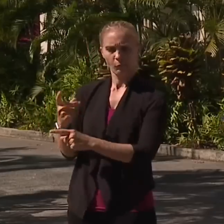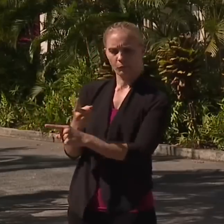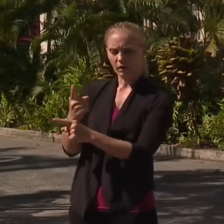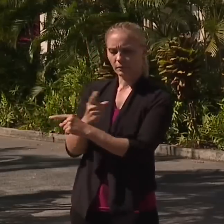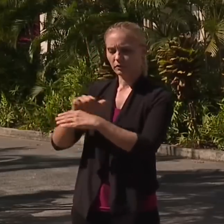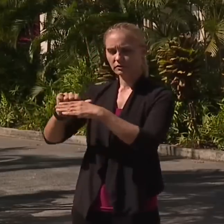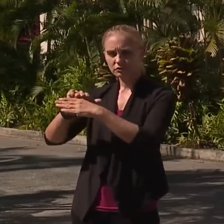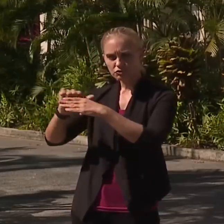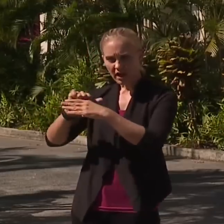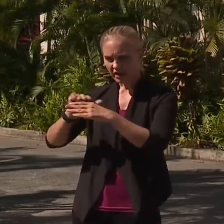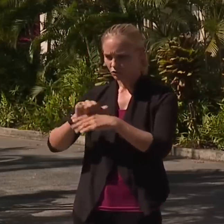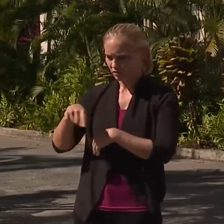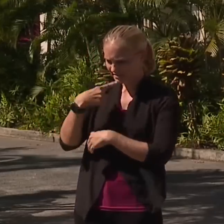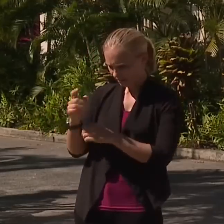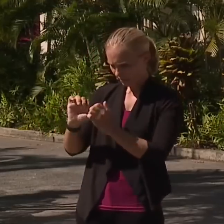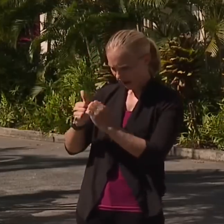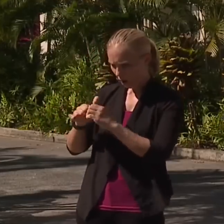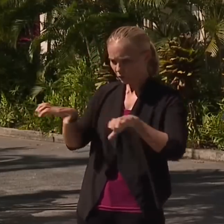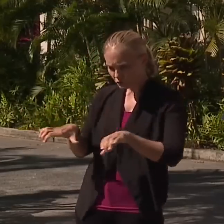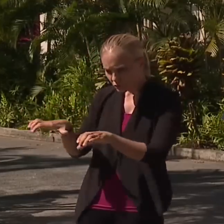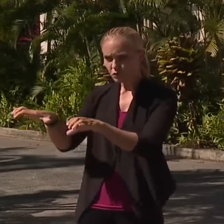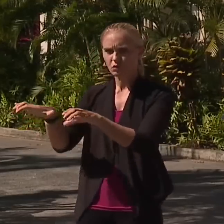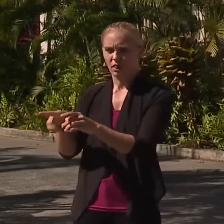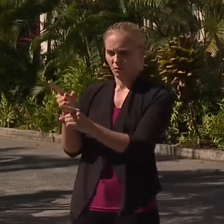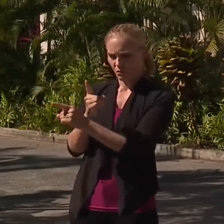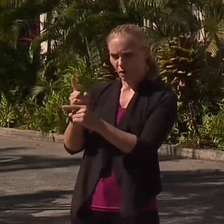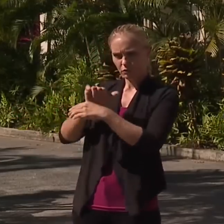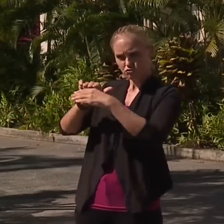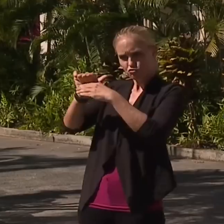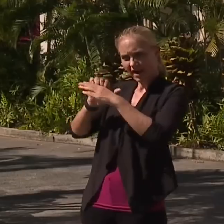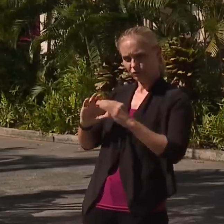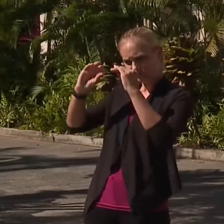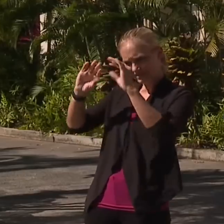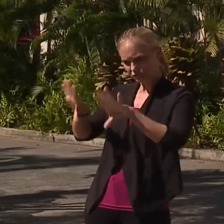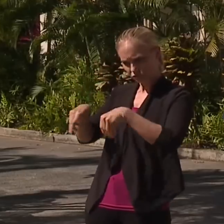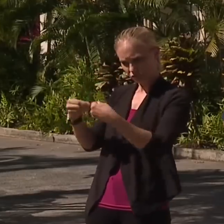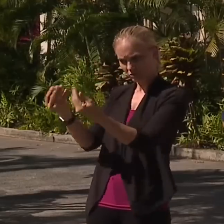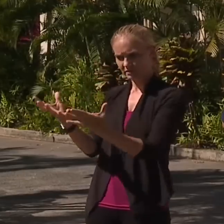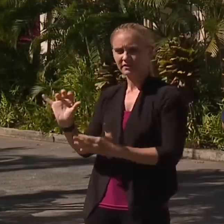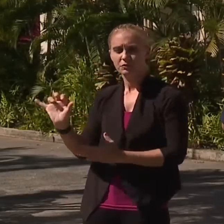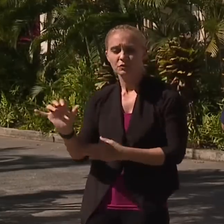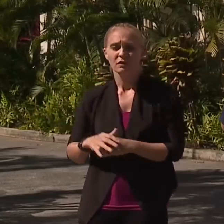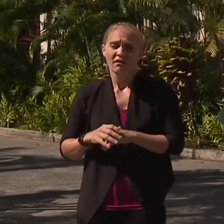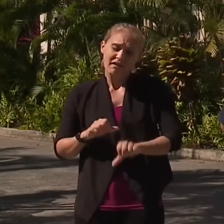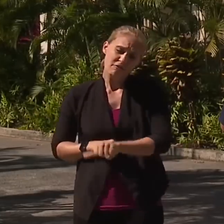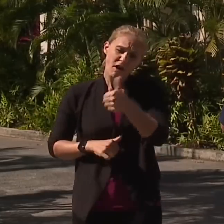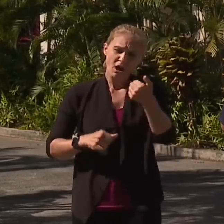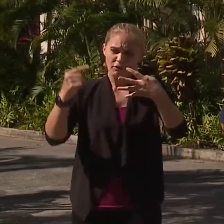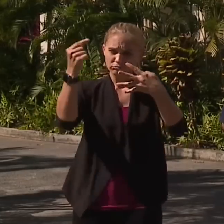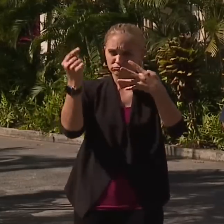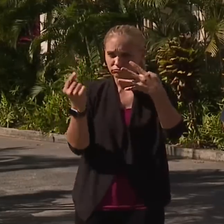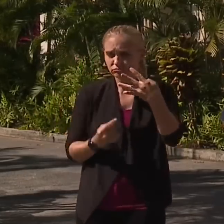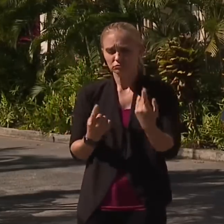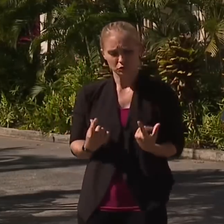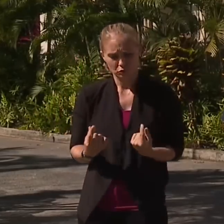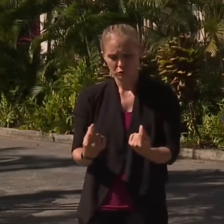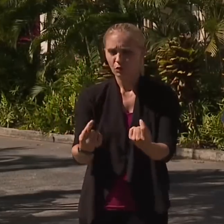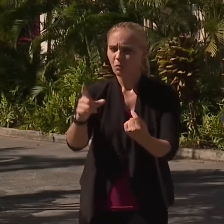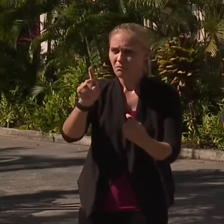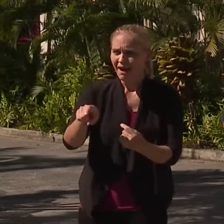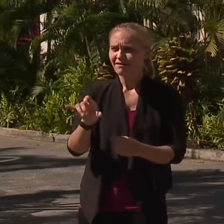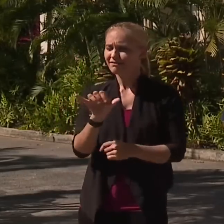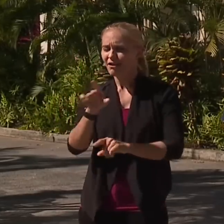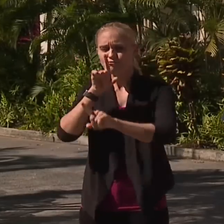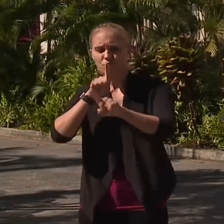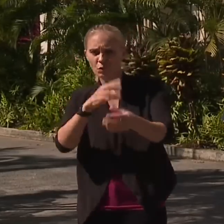us how the training has to be done. We'll make sure that the proper trainers are provided. And then, you know, if there are other things that we need to do in terms of